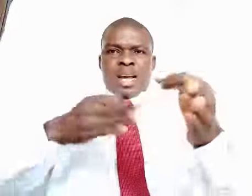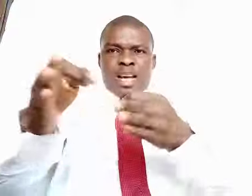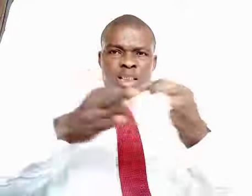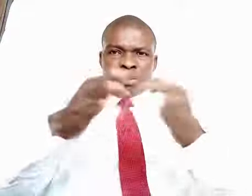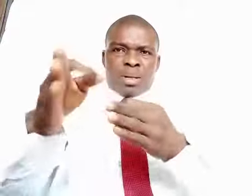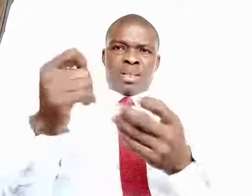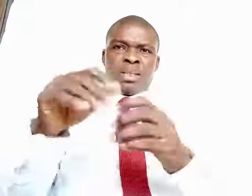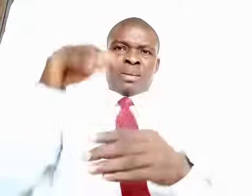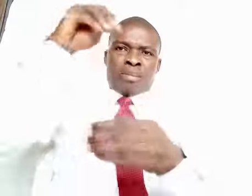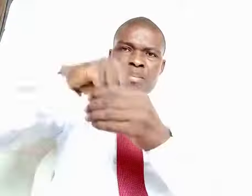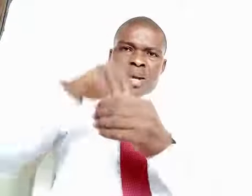and animals.